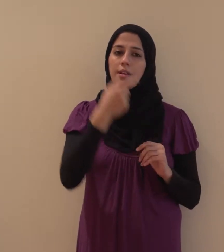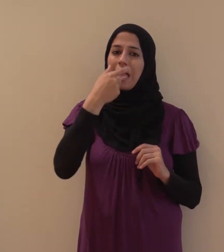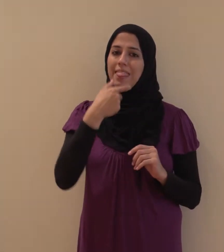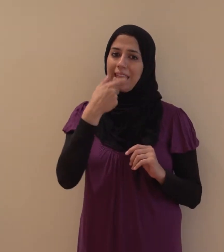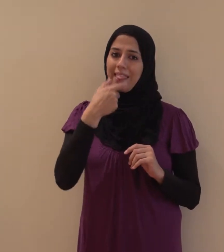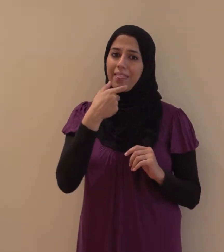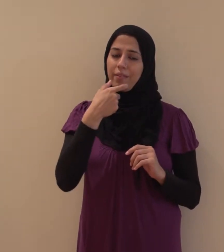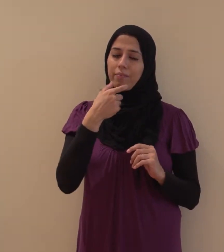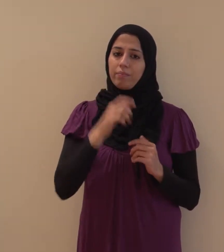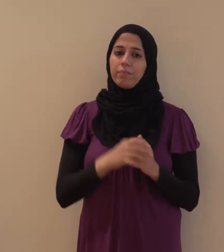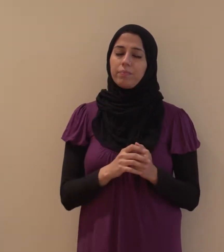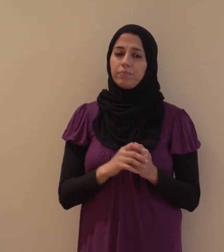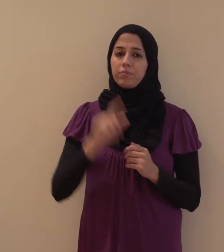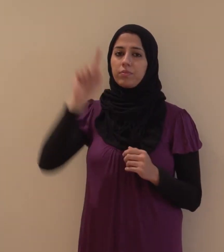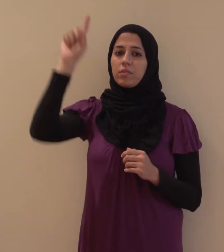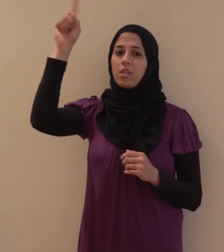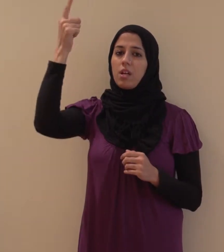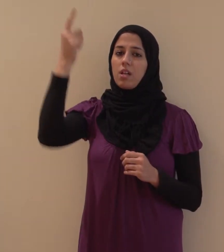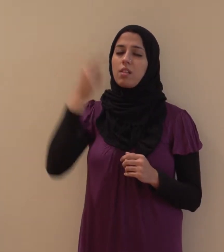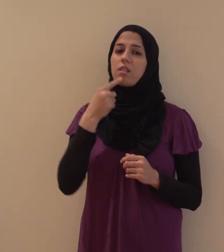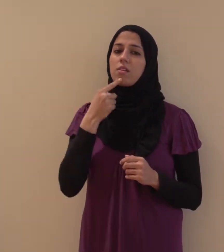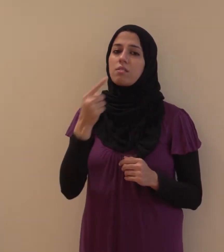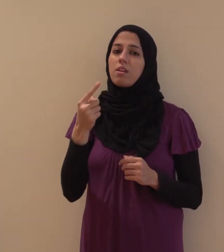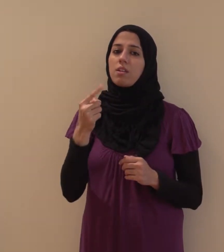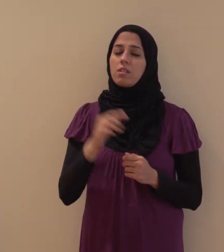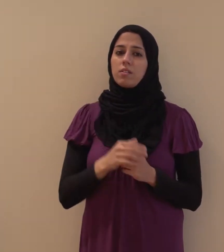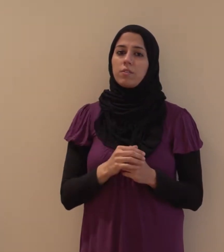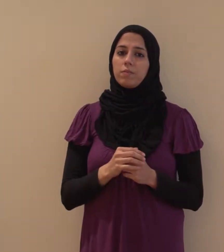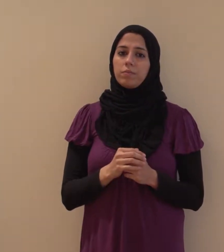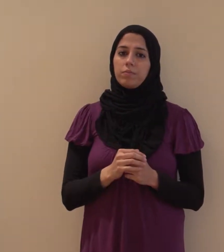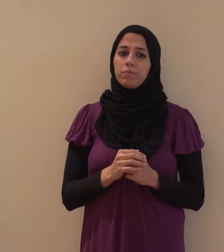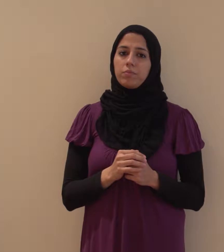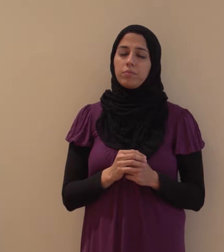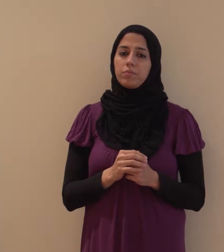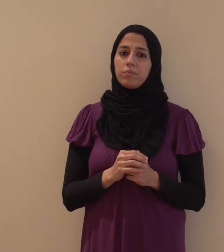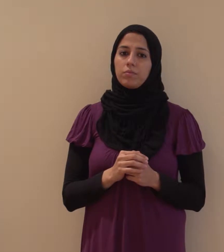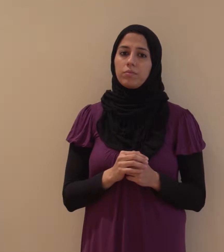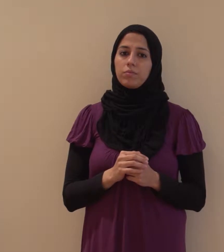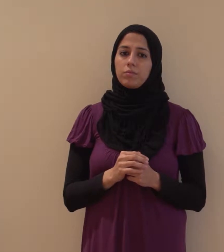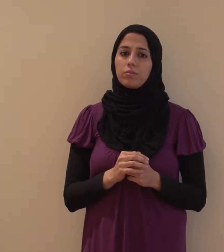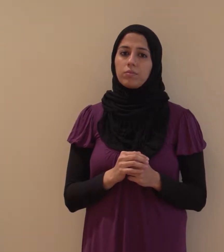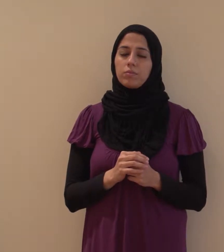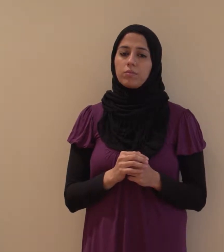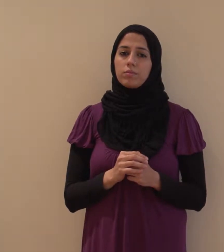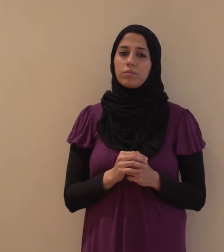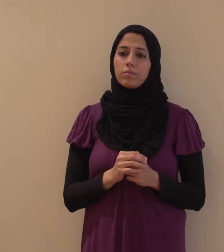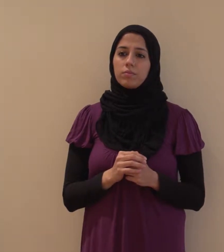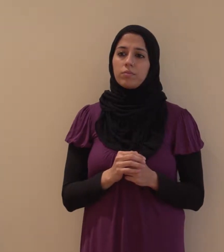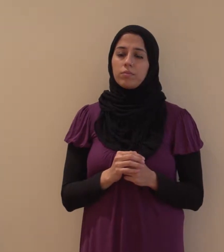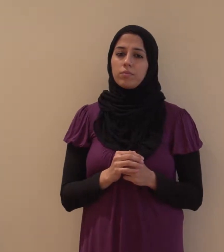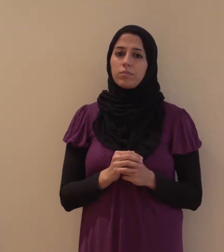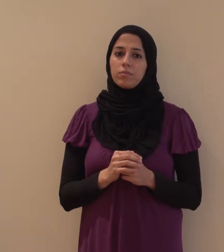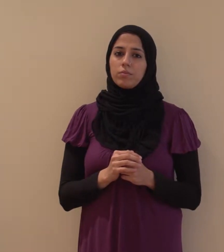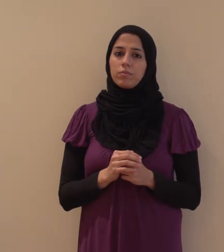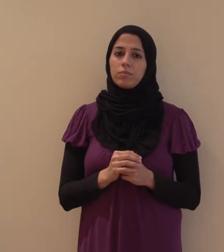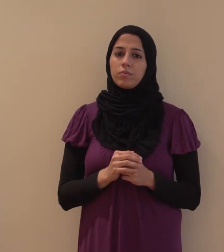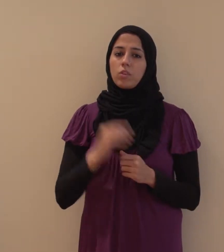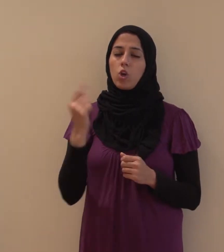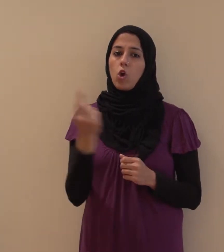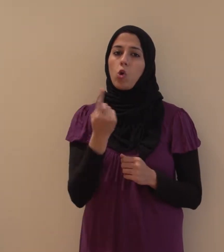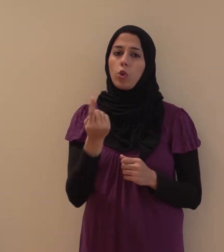my slave, there are only your deeds which I enumerate for you and upon which I will reward